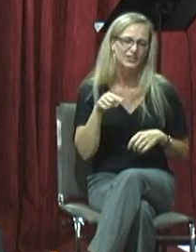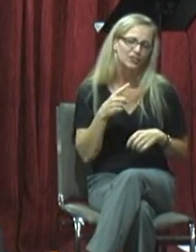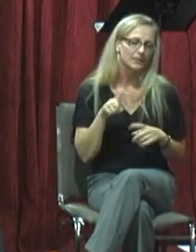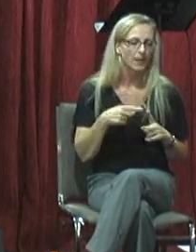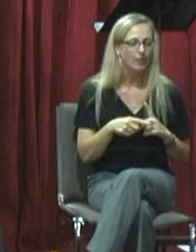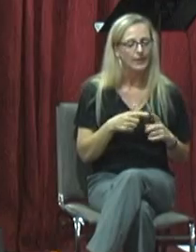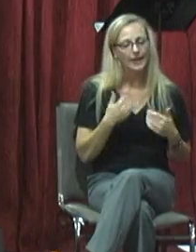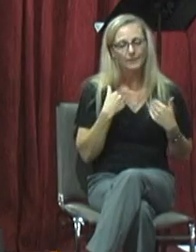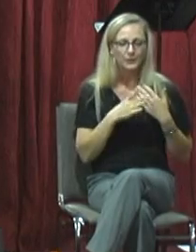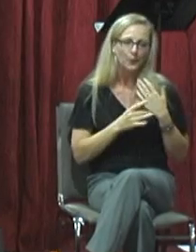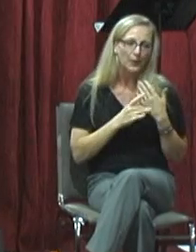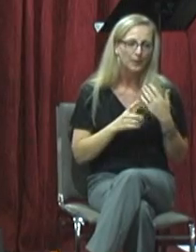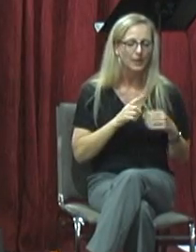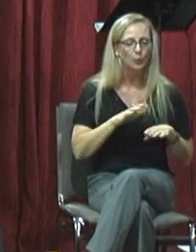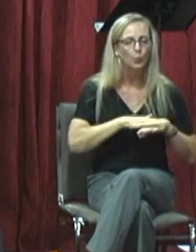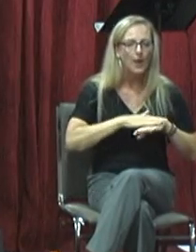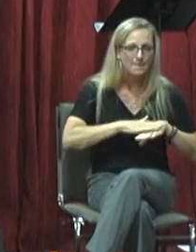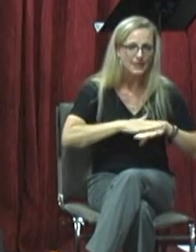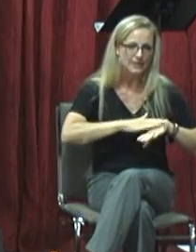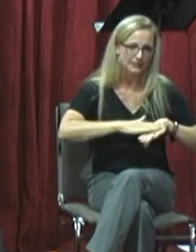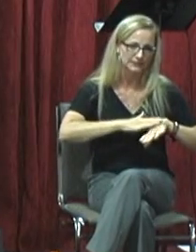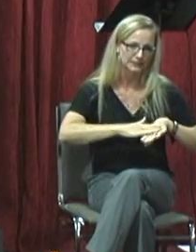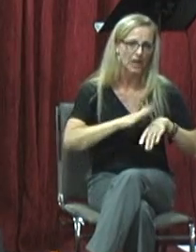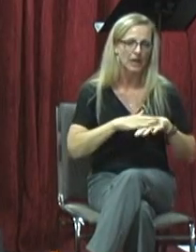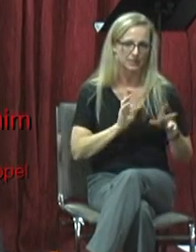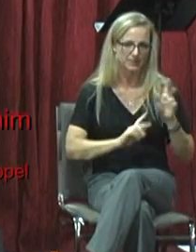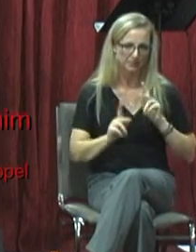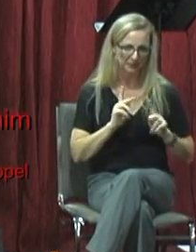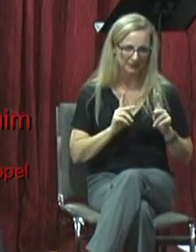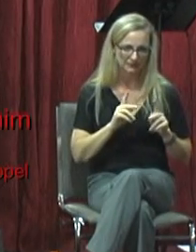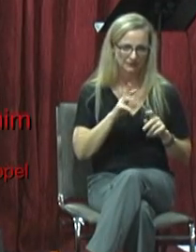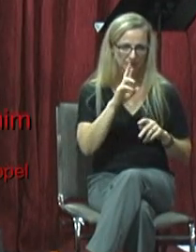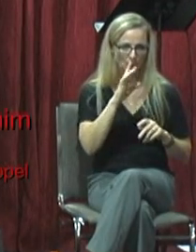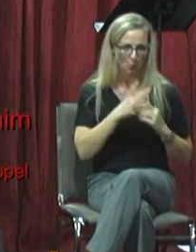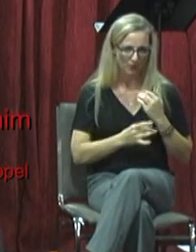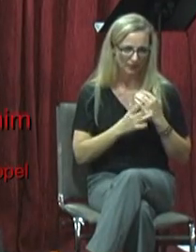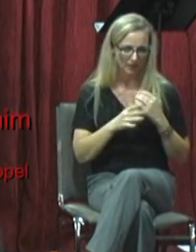oil on, but rubbing oil on people. So